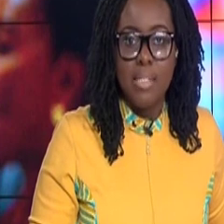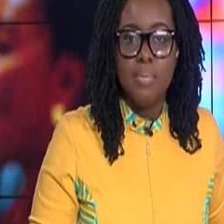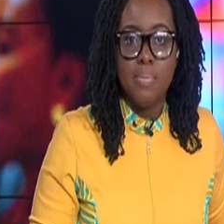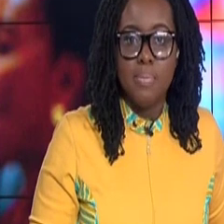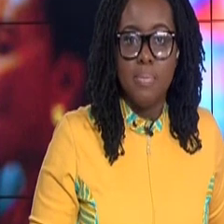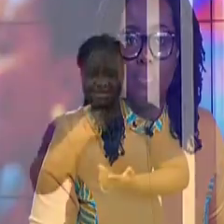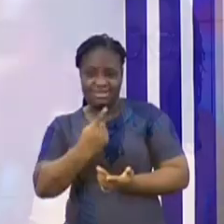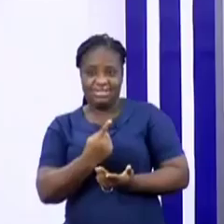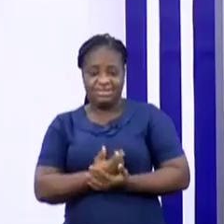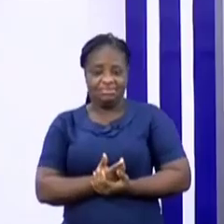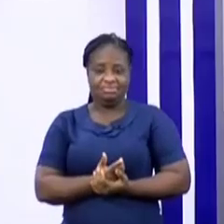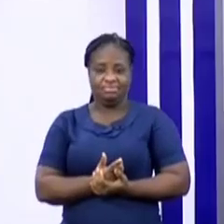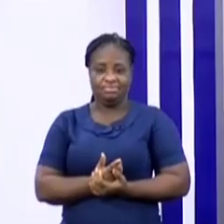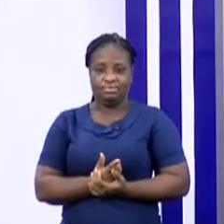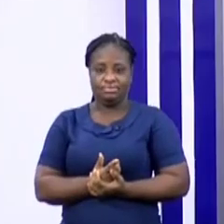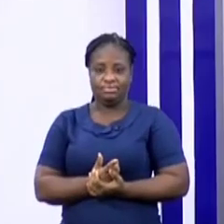Ghana.